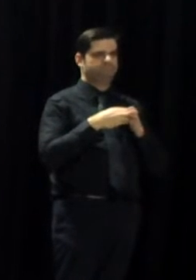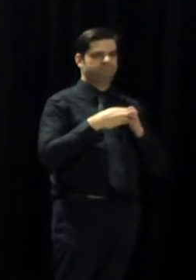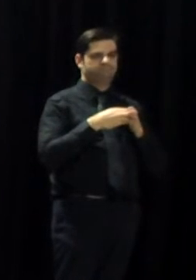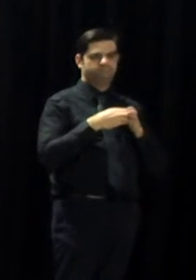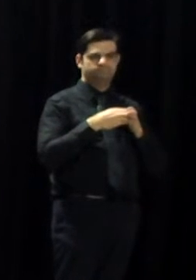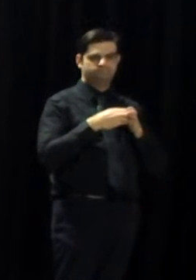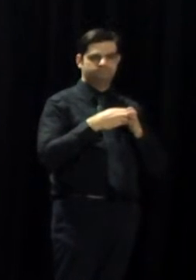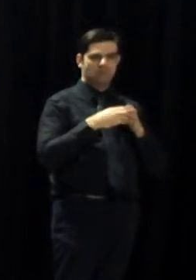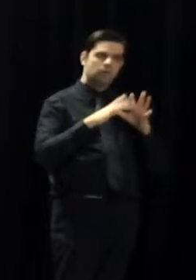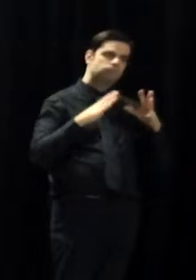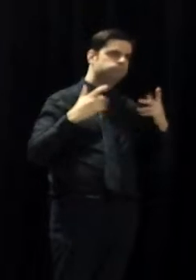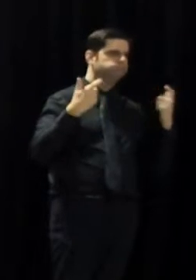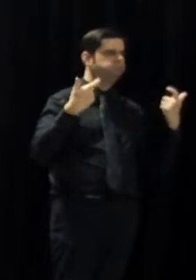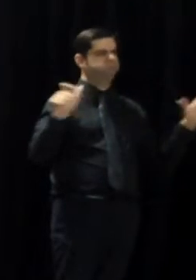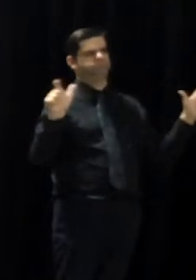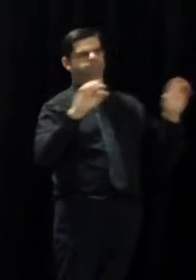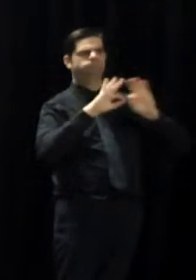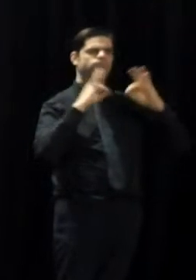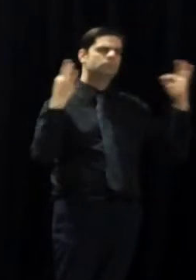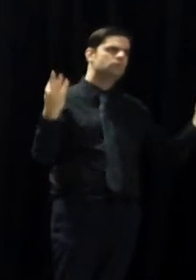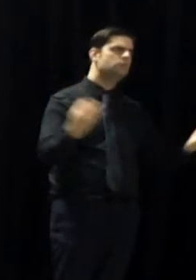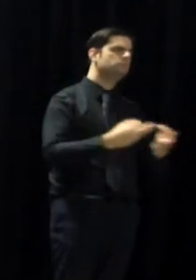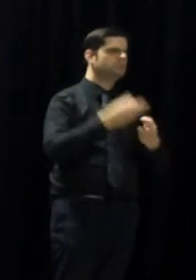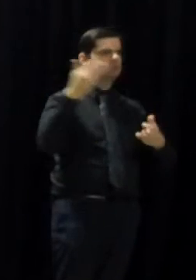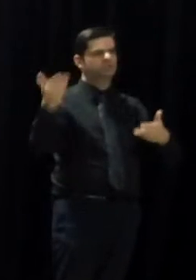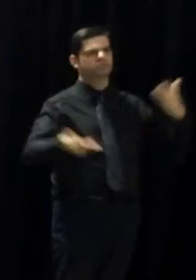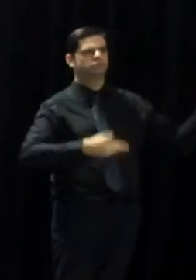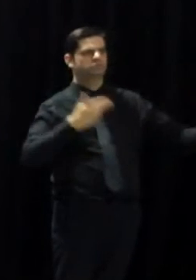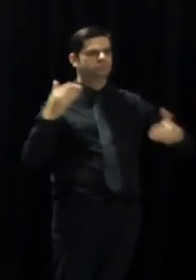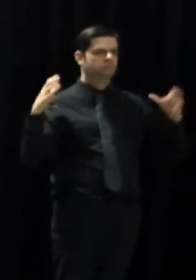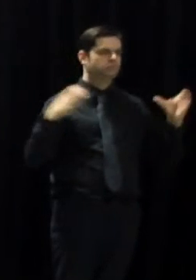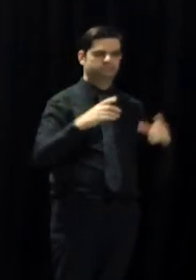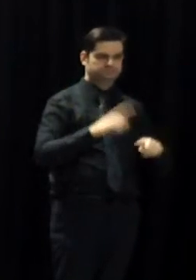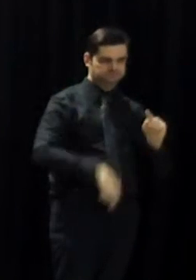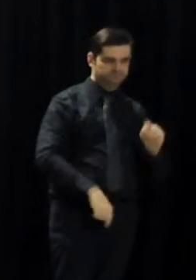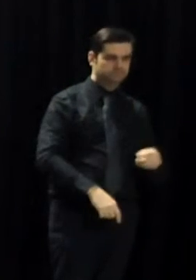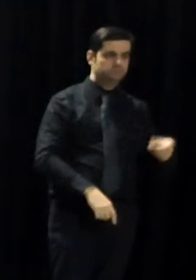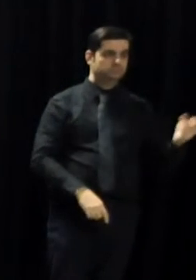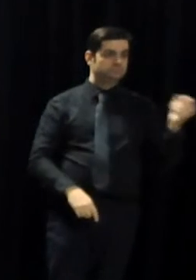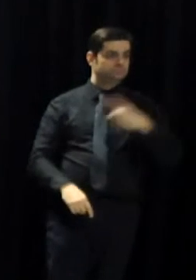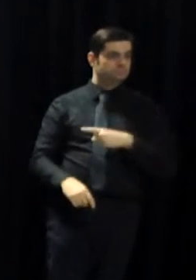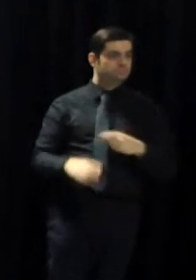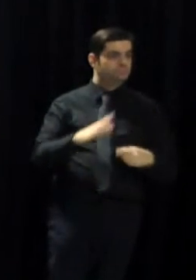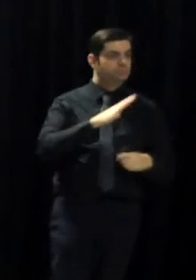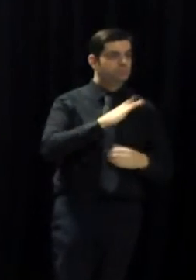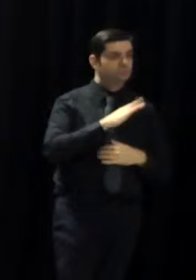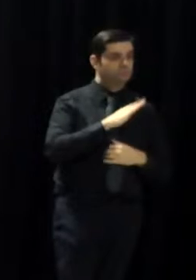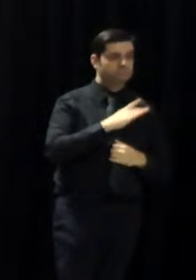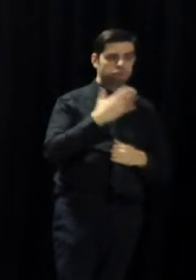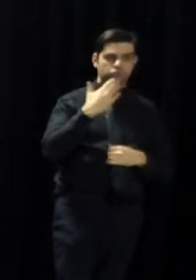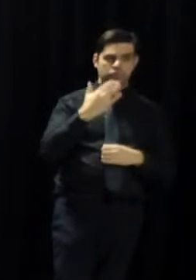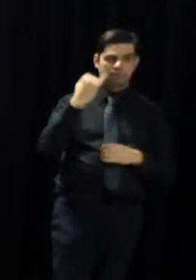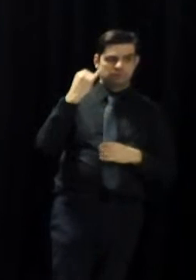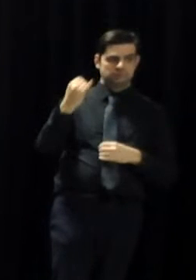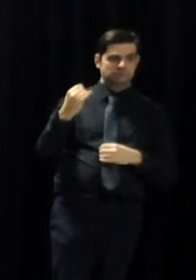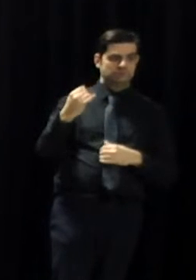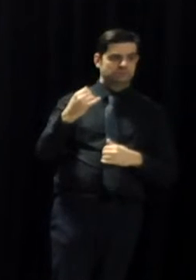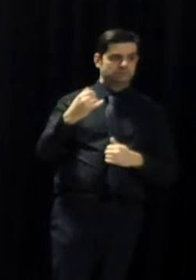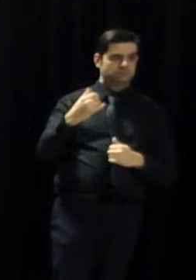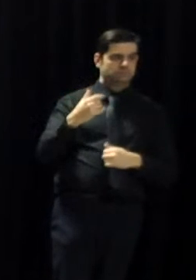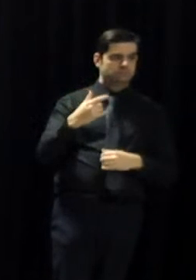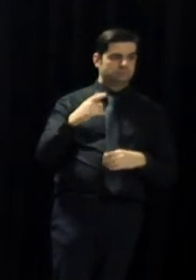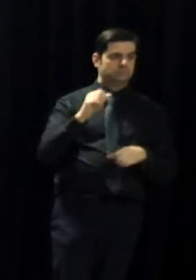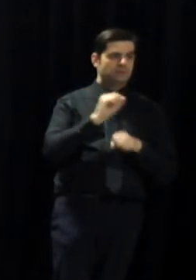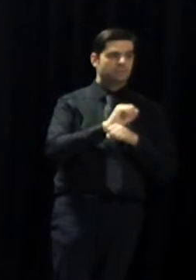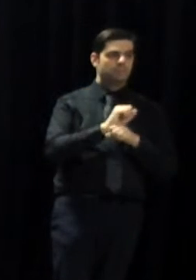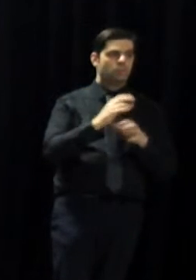about asking employers to perhaps de-densify next week and let people almost begin a quarantine at home right before the holidays. I'm wondering if you could speak